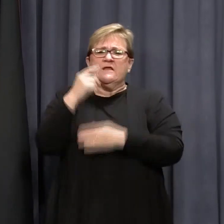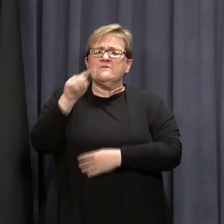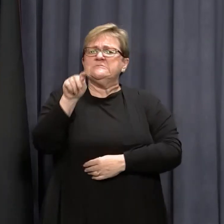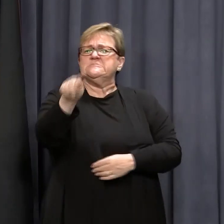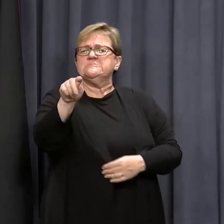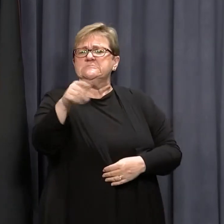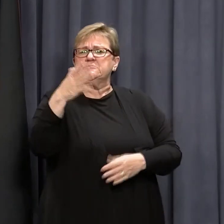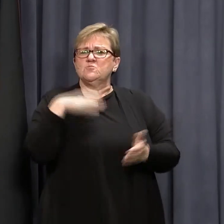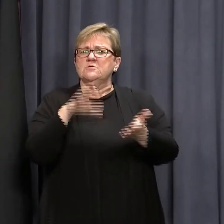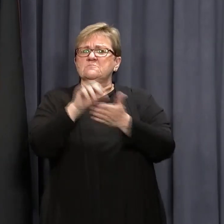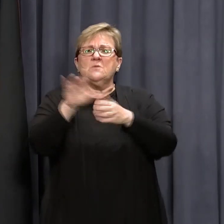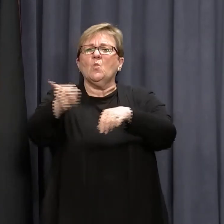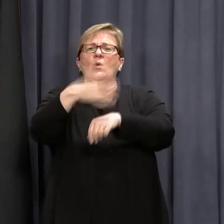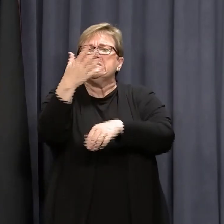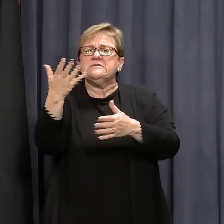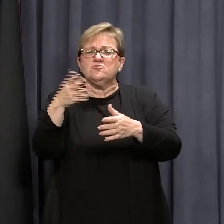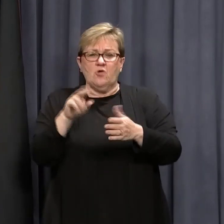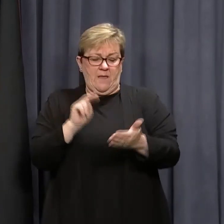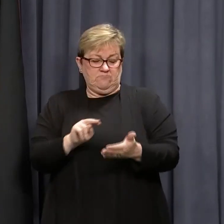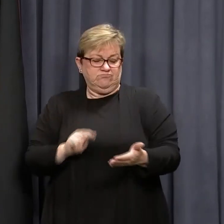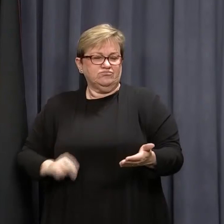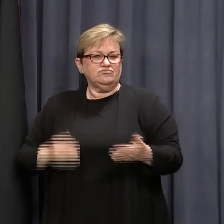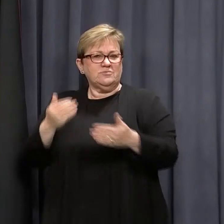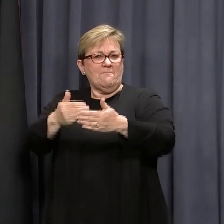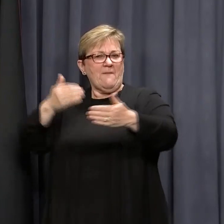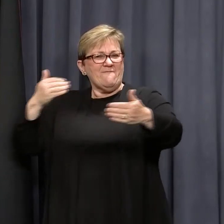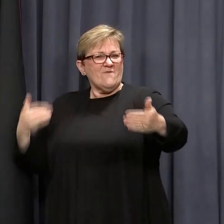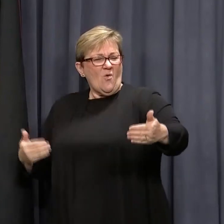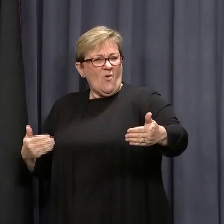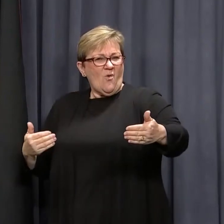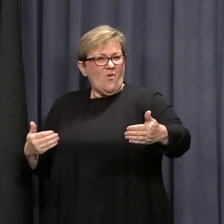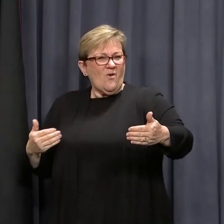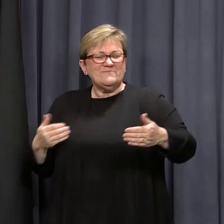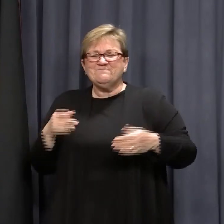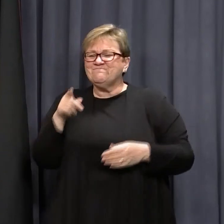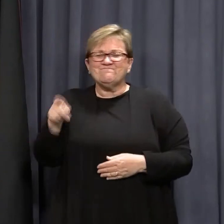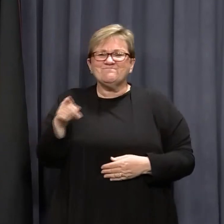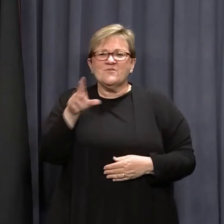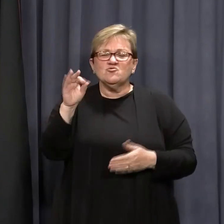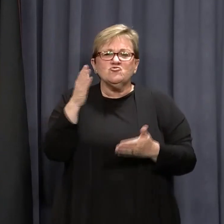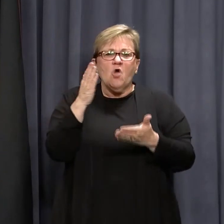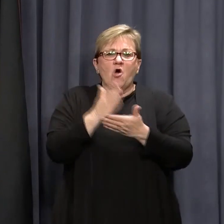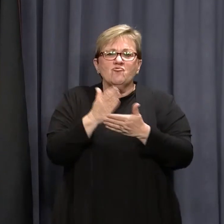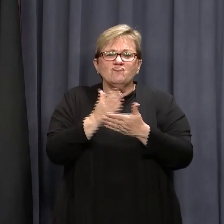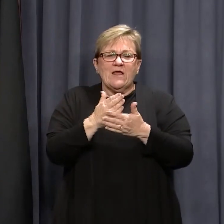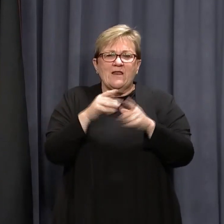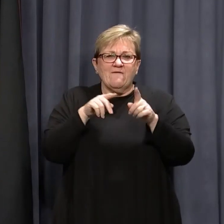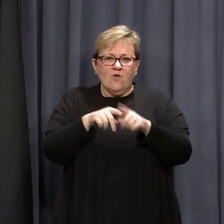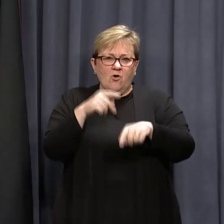go to. It might be a wedding or whatever it might be. And so they're not actually time